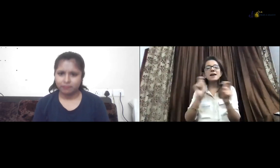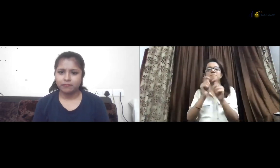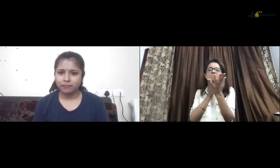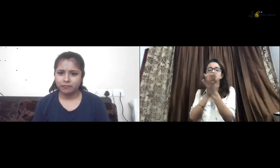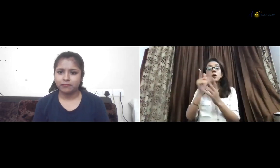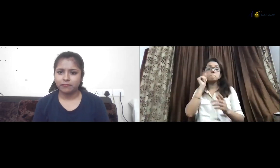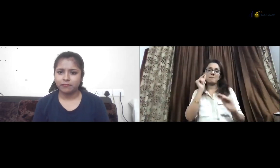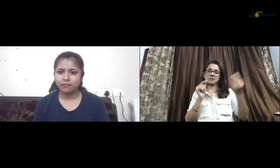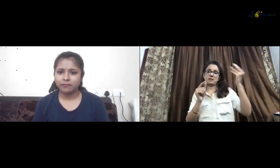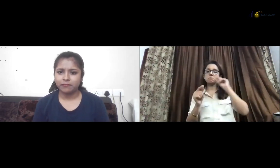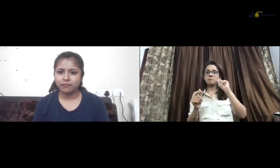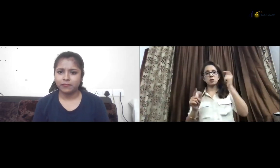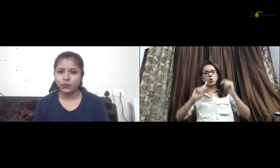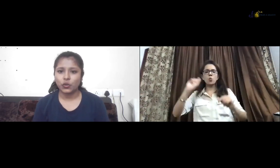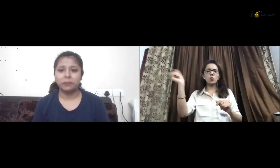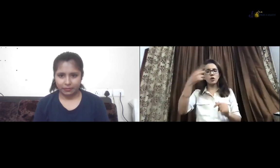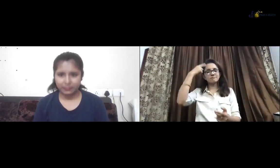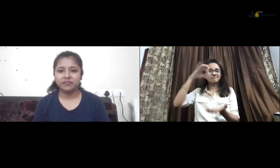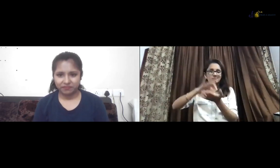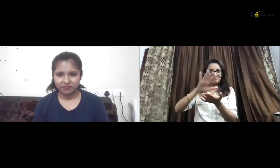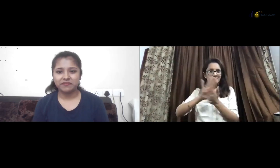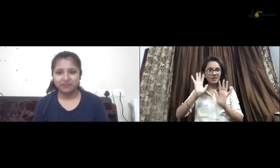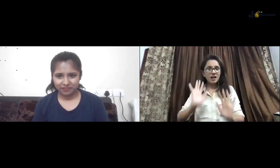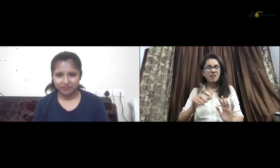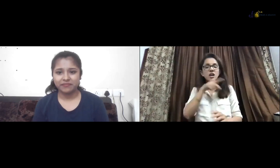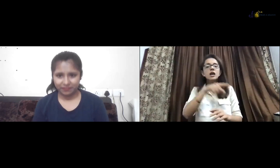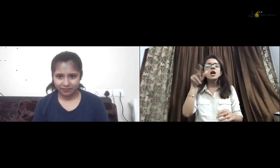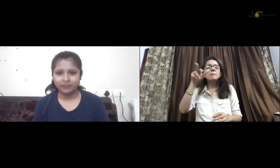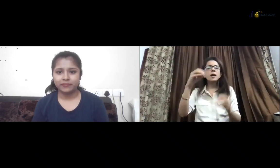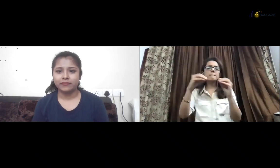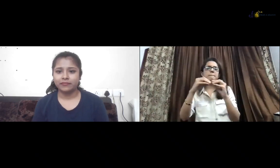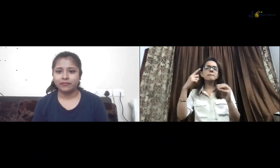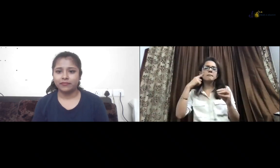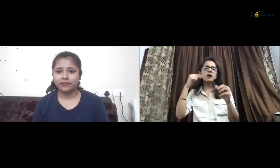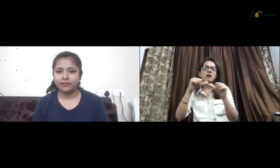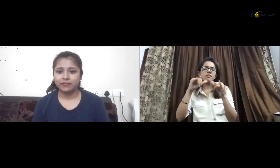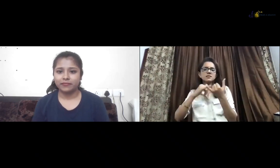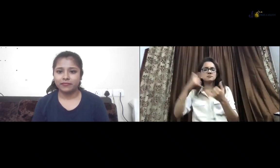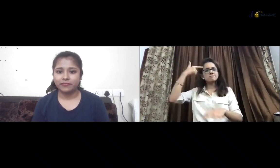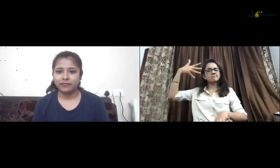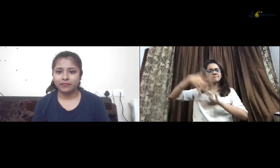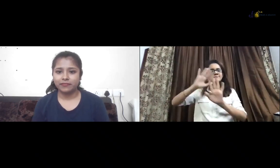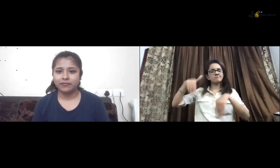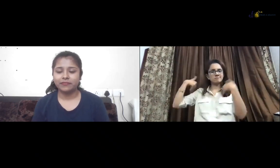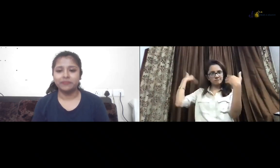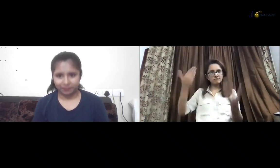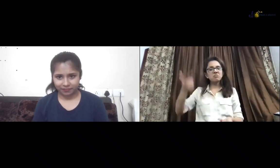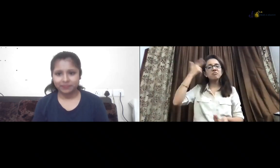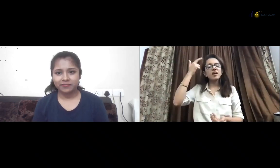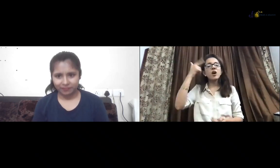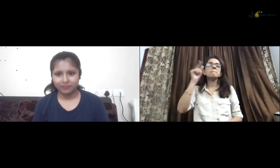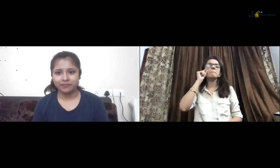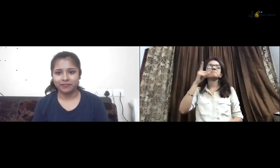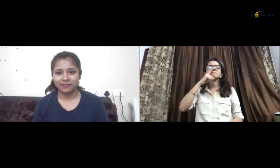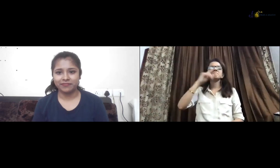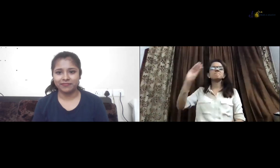work only. They can't have a higher level jobs. But with male, they think that yeah, it means